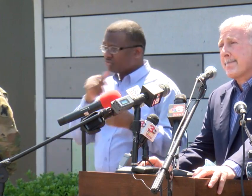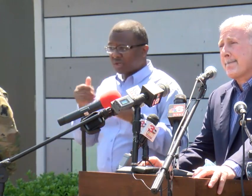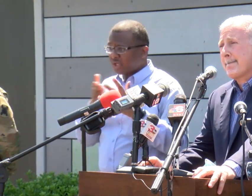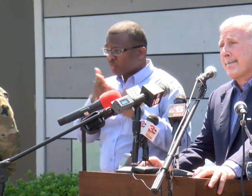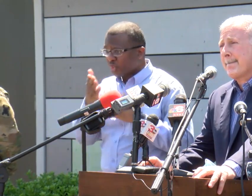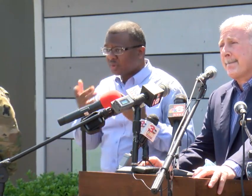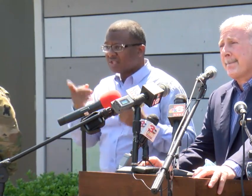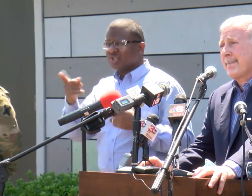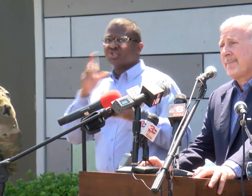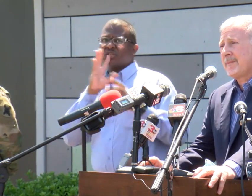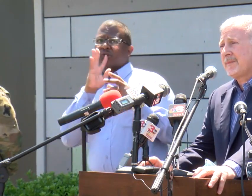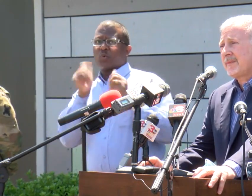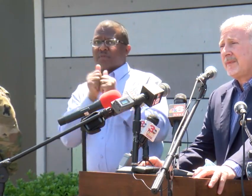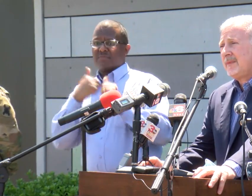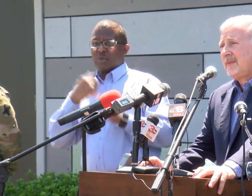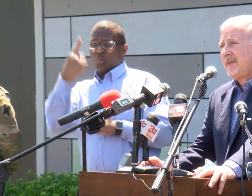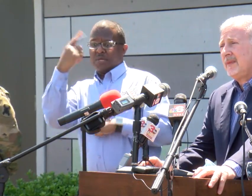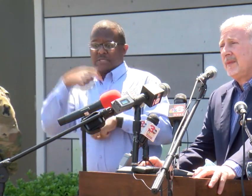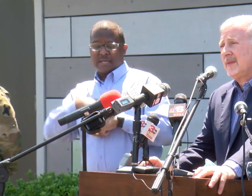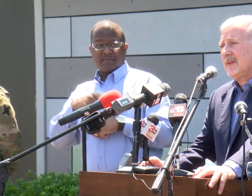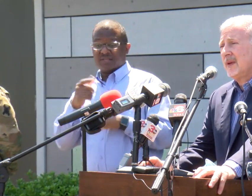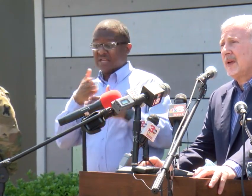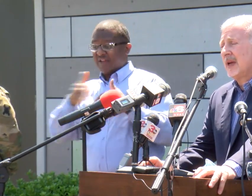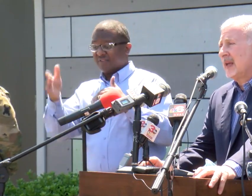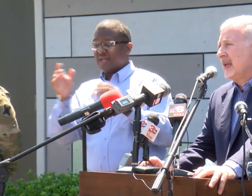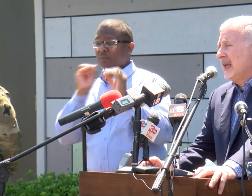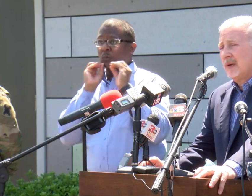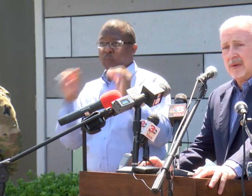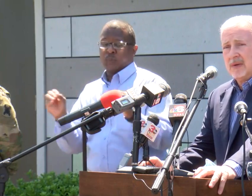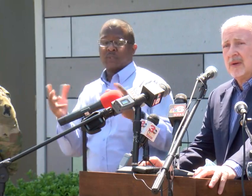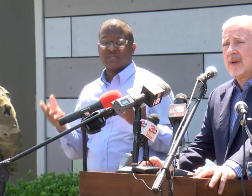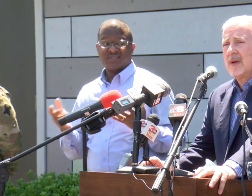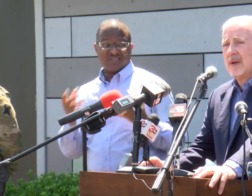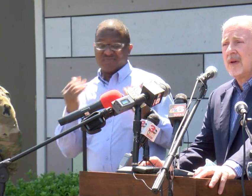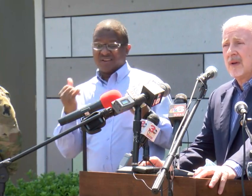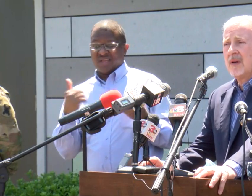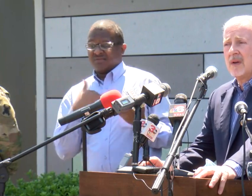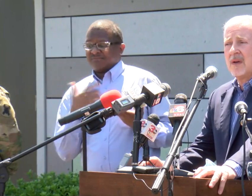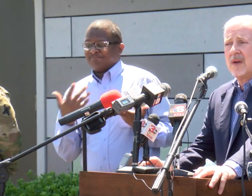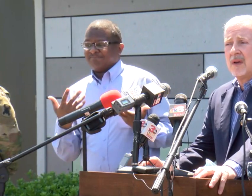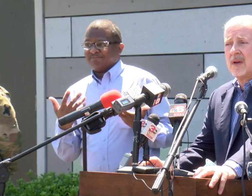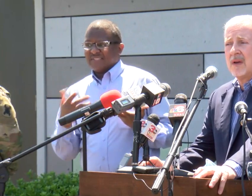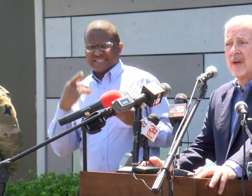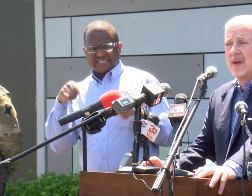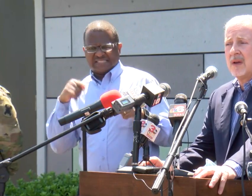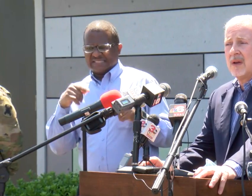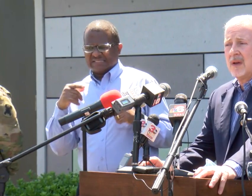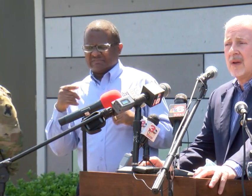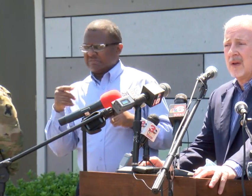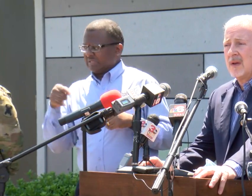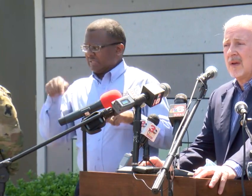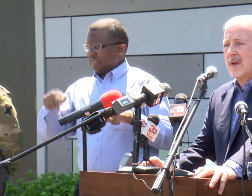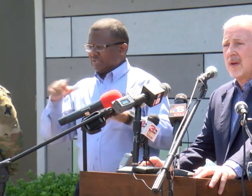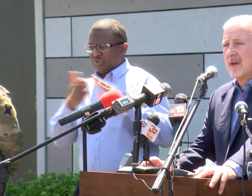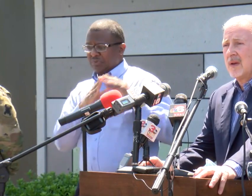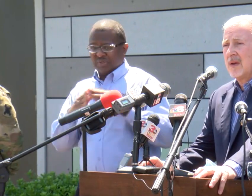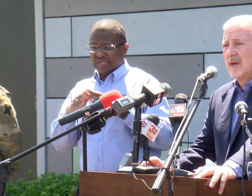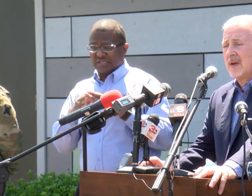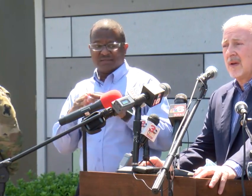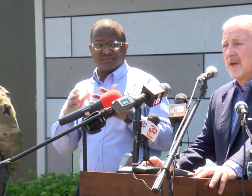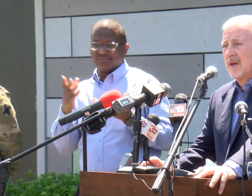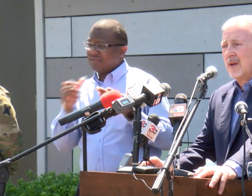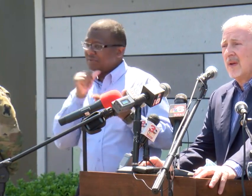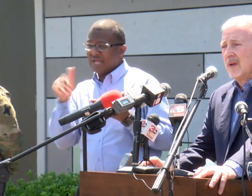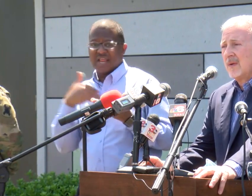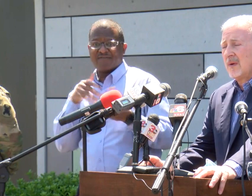she spoke to me once, and then she's not communicating with me at all. Okay. And at this point, this is an underserved community that may not even have